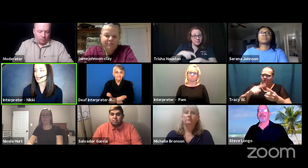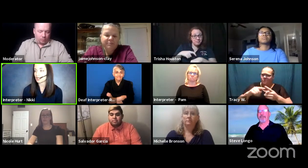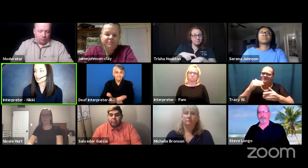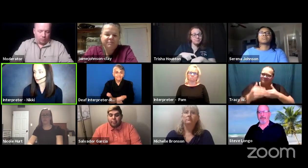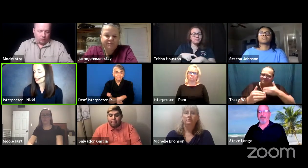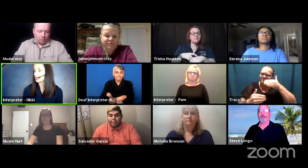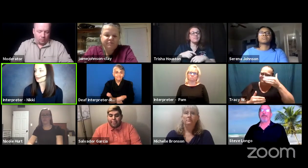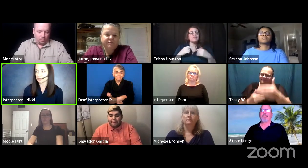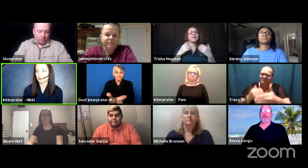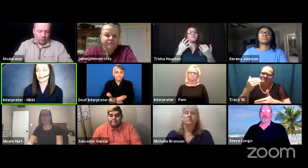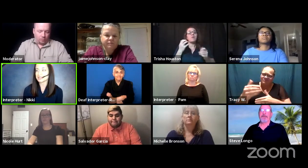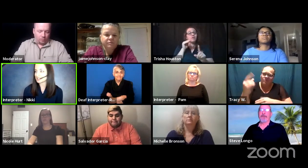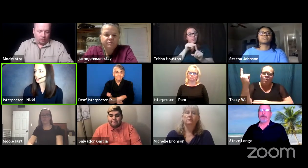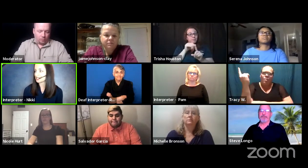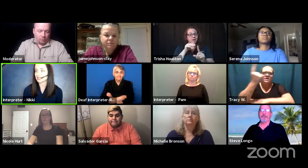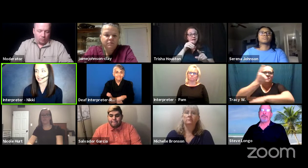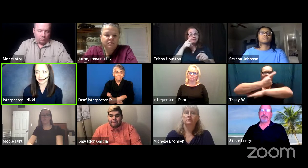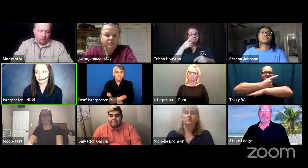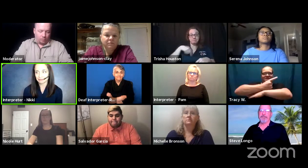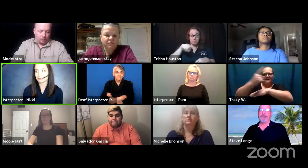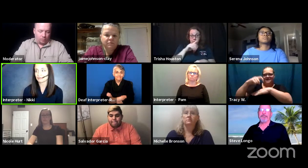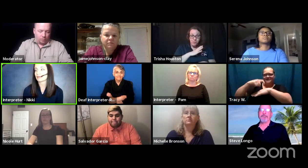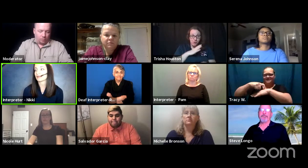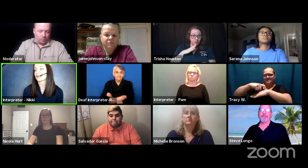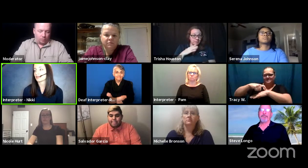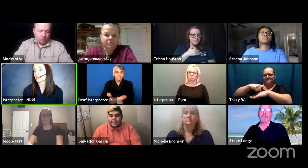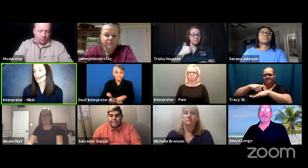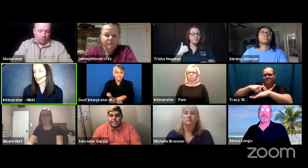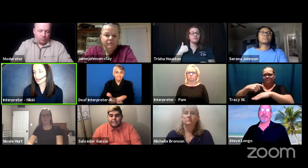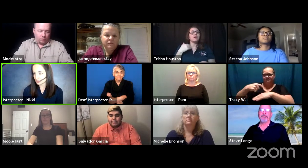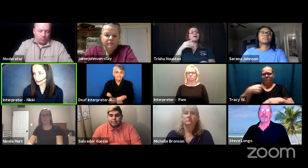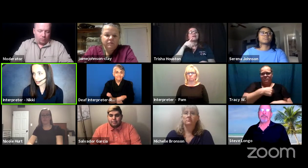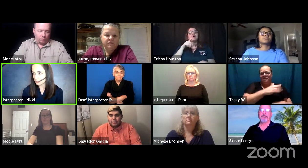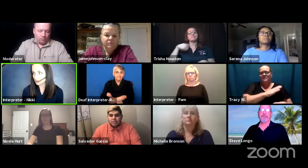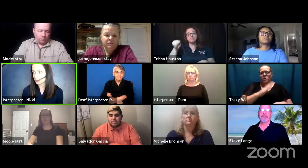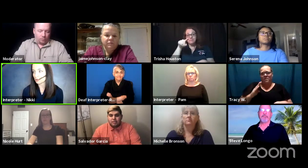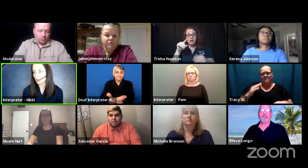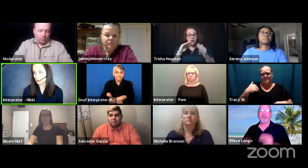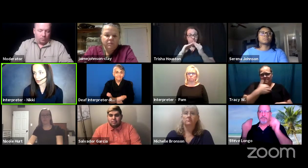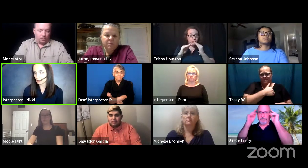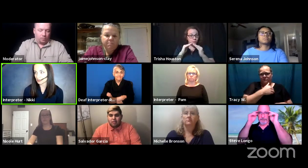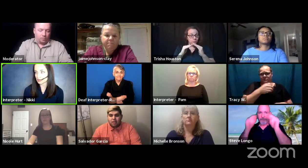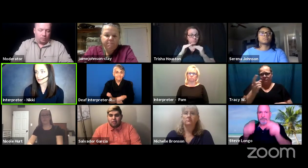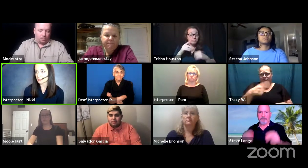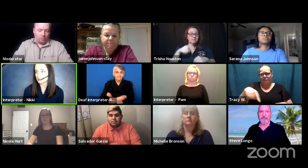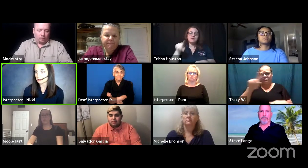and we are making it through one day at a time. As a reminder to the board members,